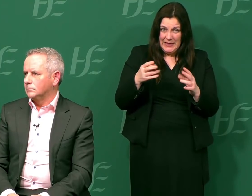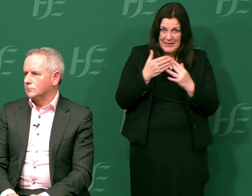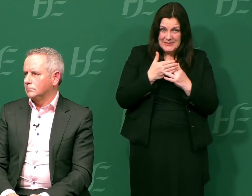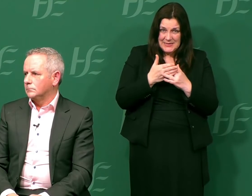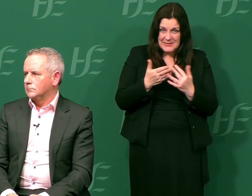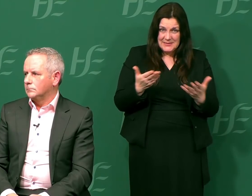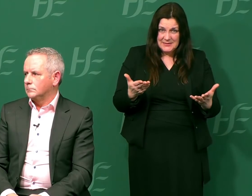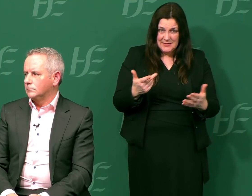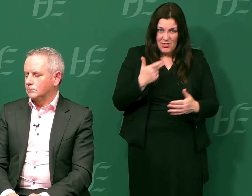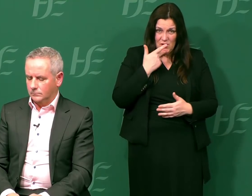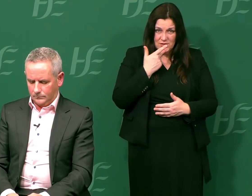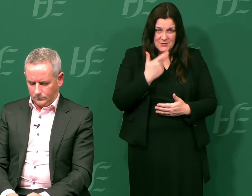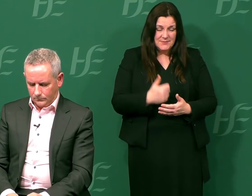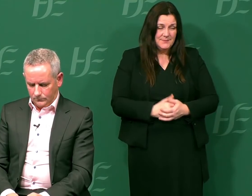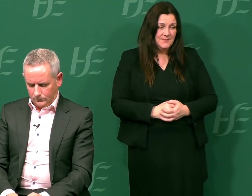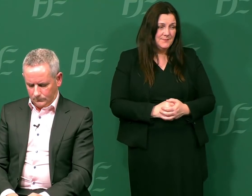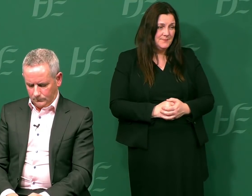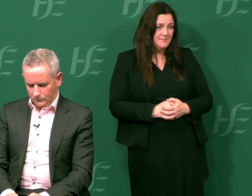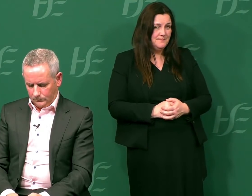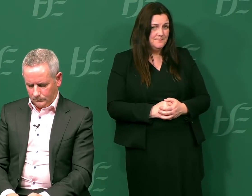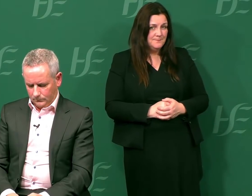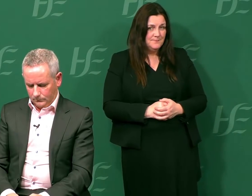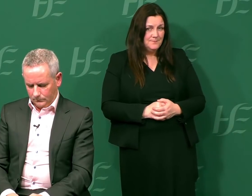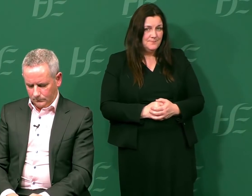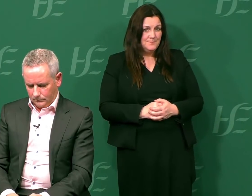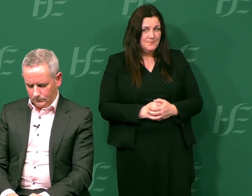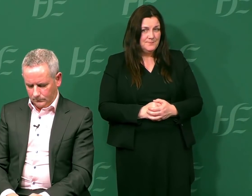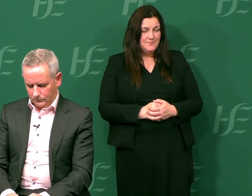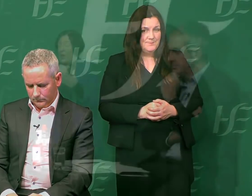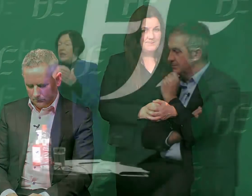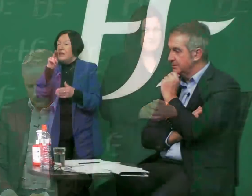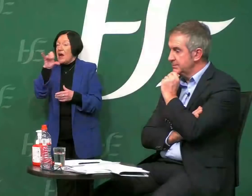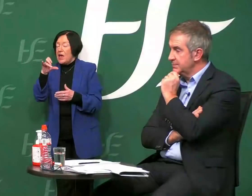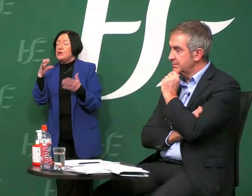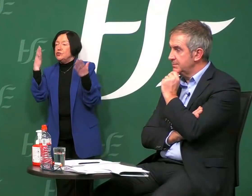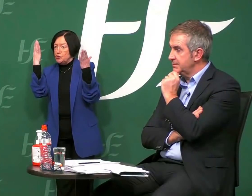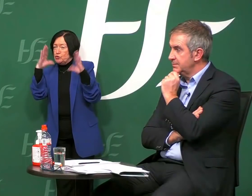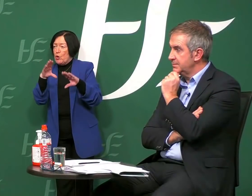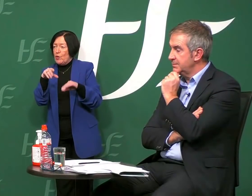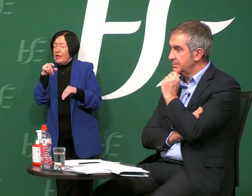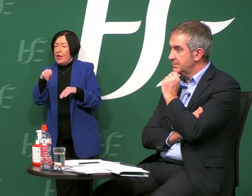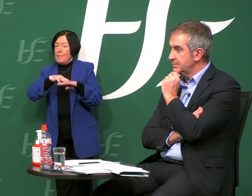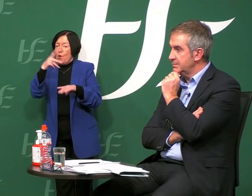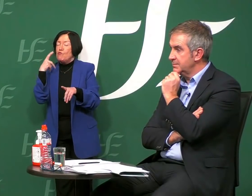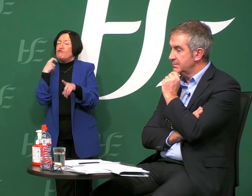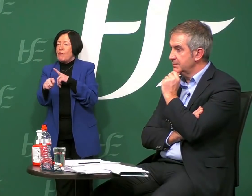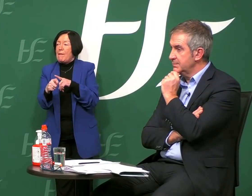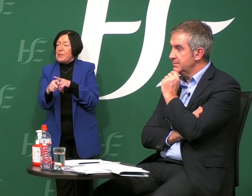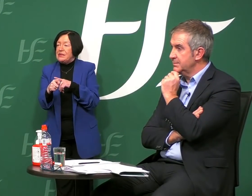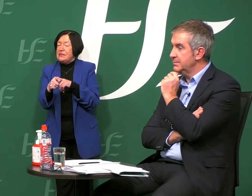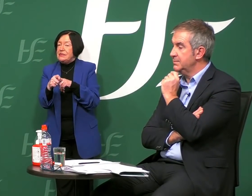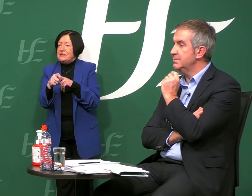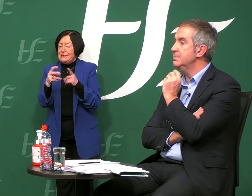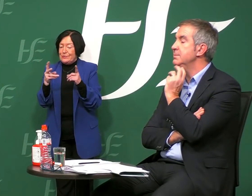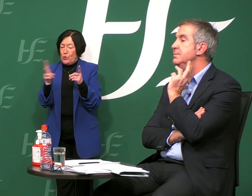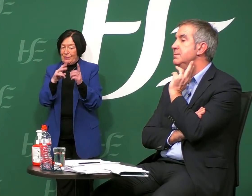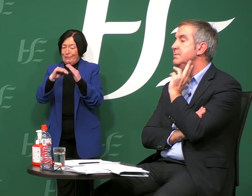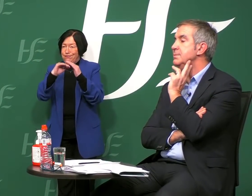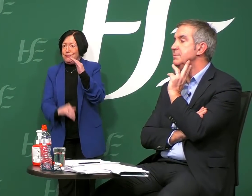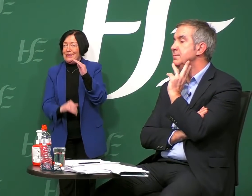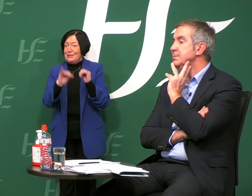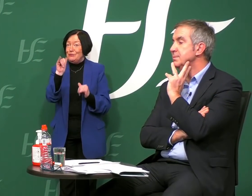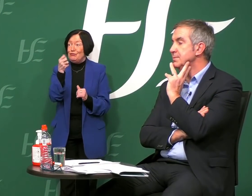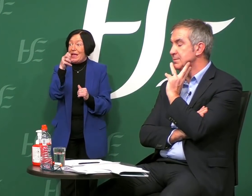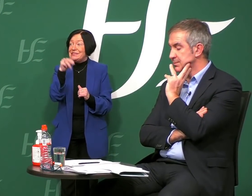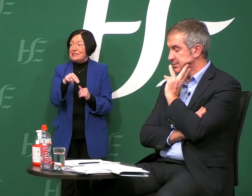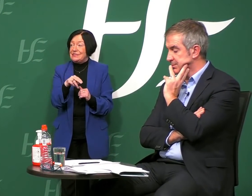booster quicker? It's good questions. The NIAC advice reflects the more rapid waning antibody immunity, the